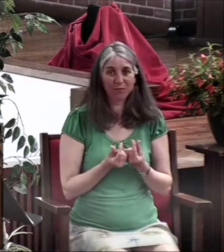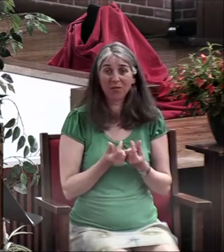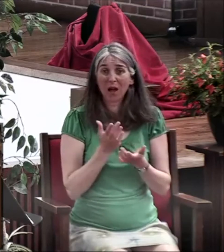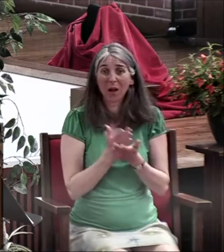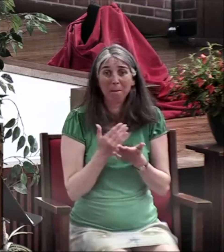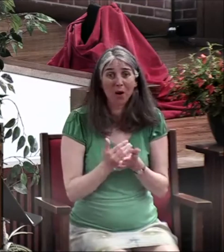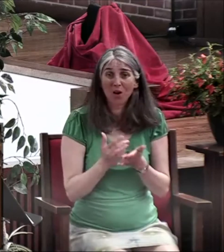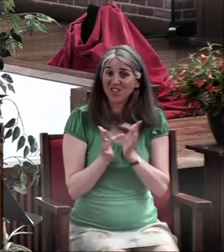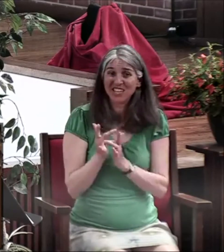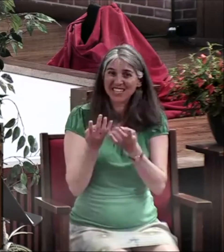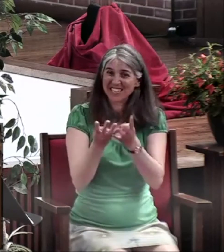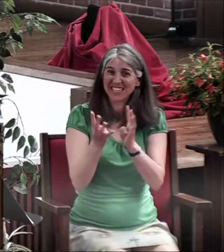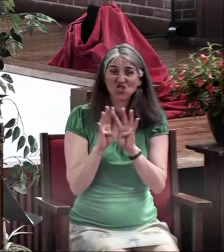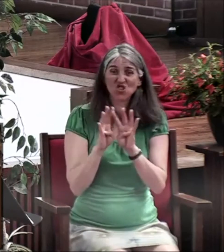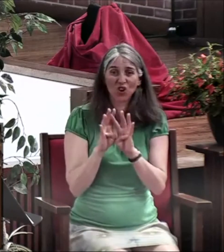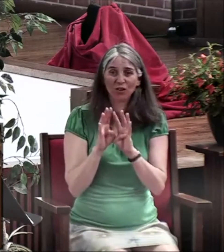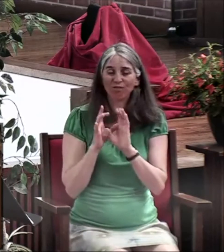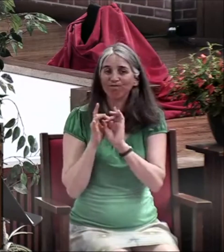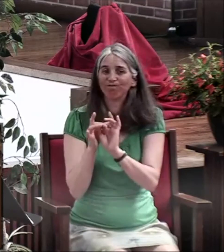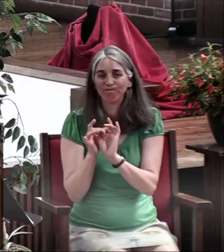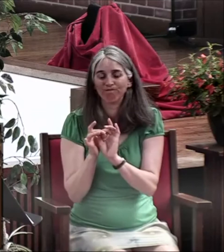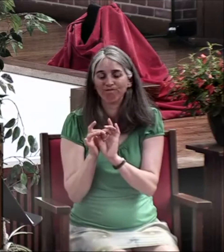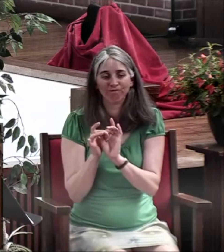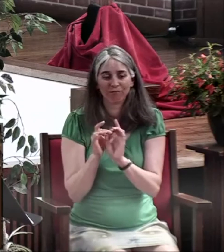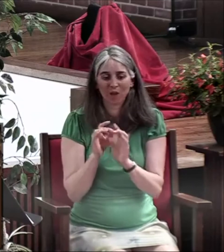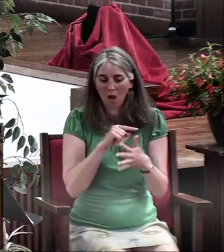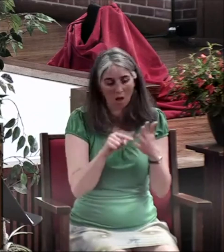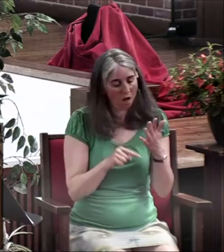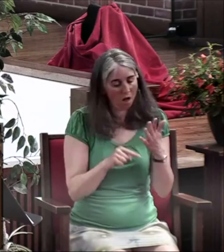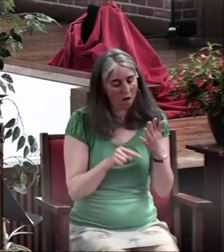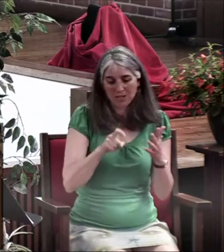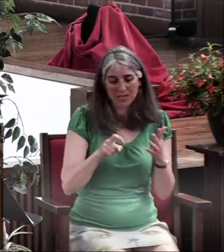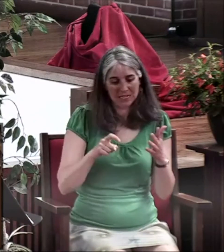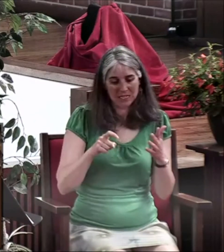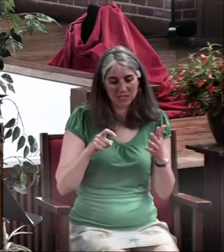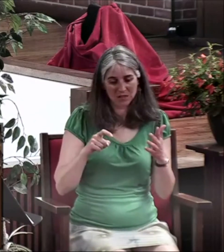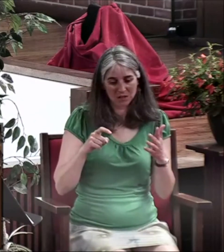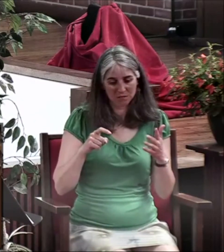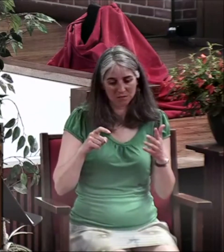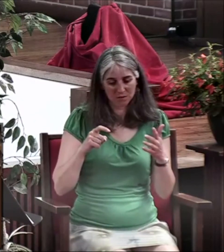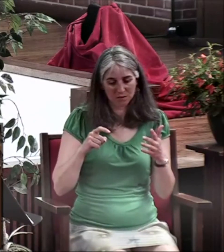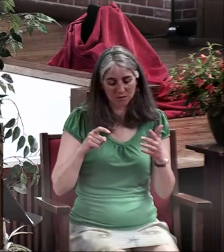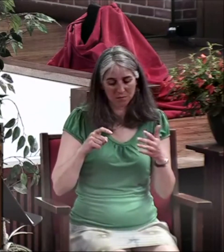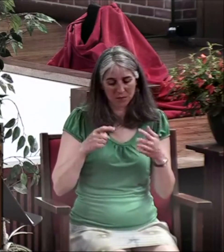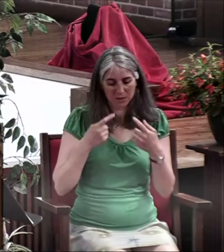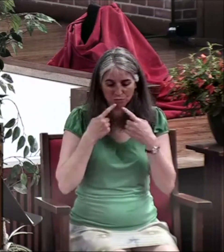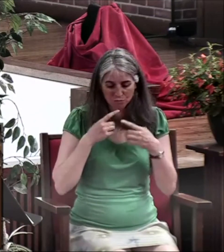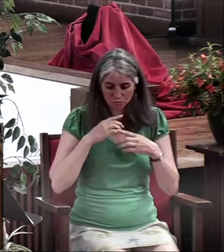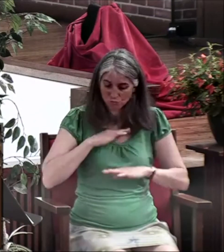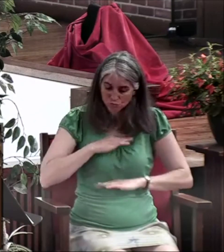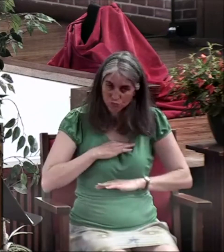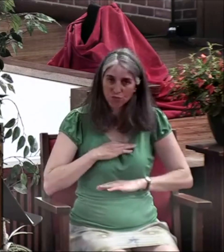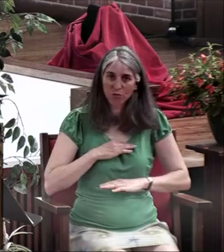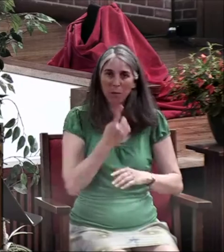of Jesus' circle. All those needs are being met. And then there is that one moment. There's